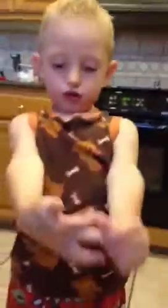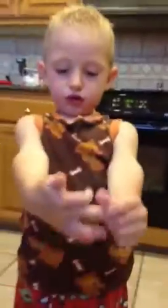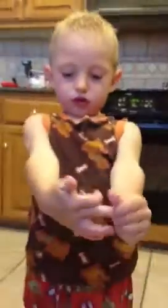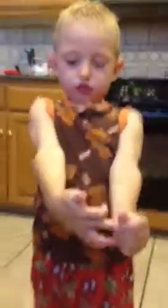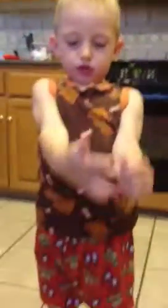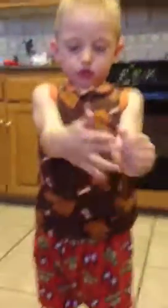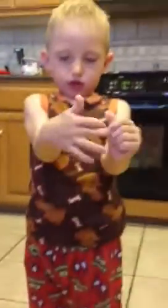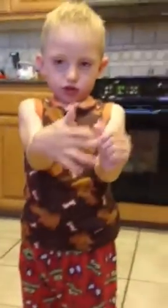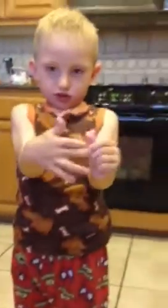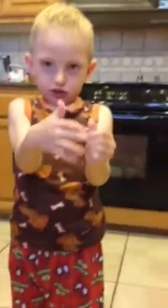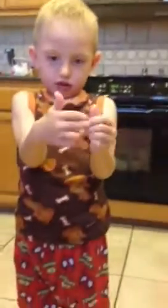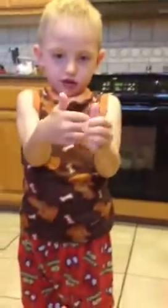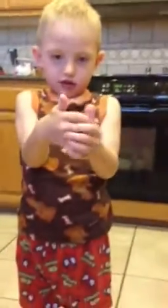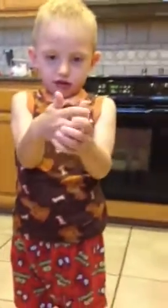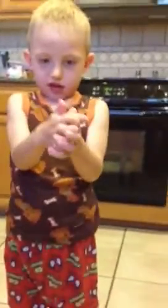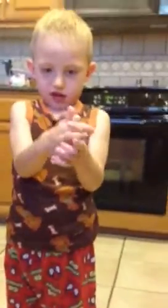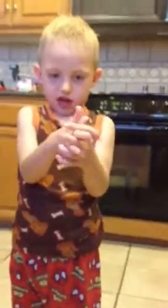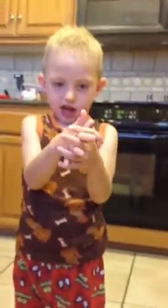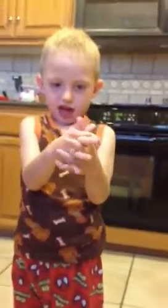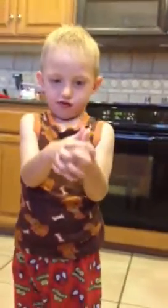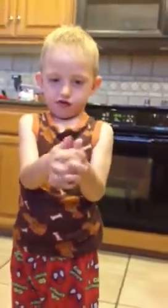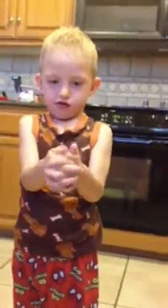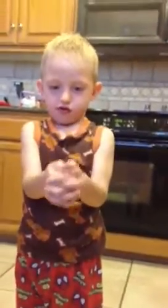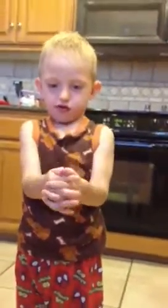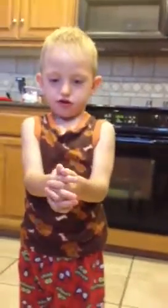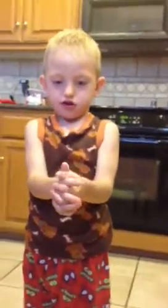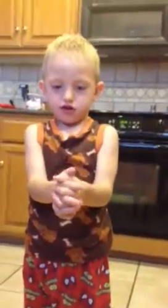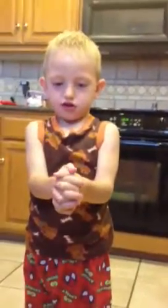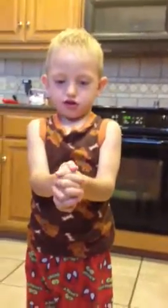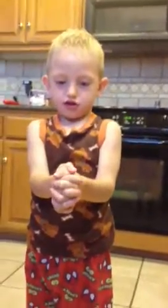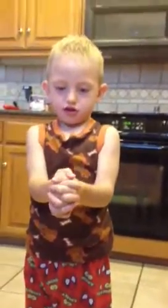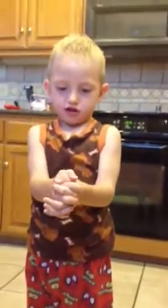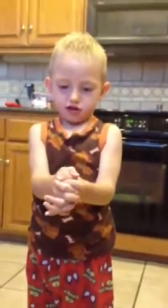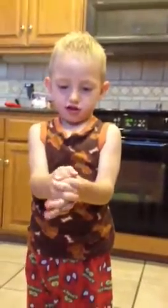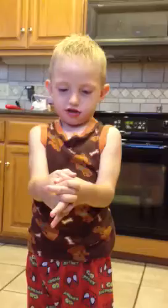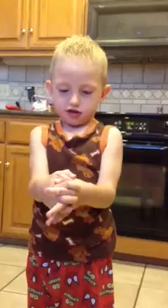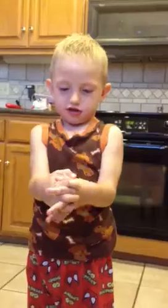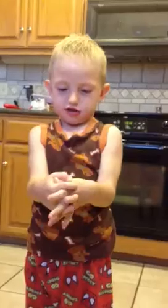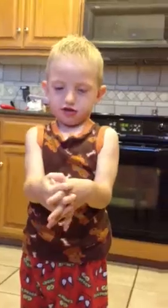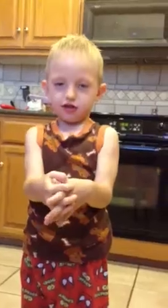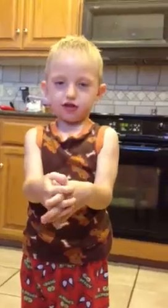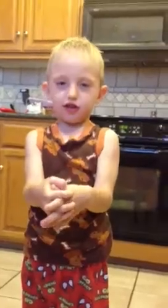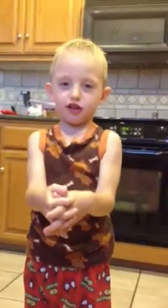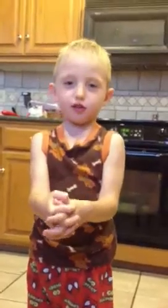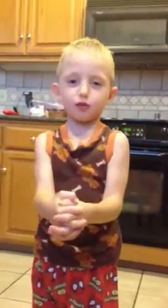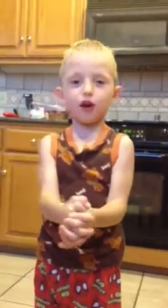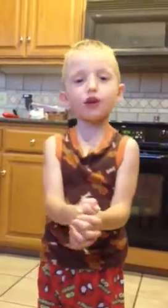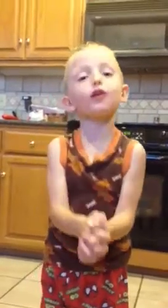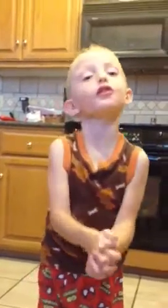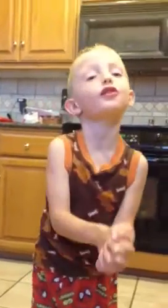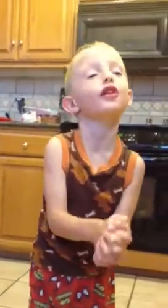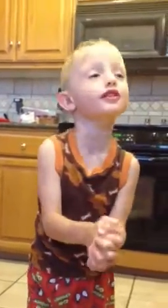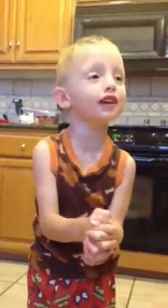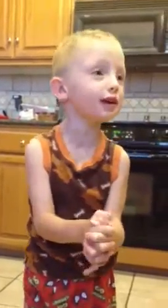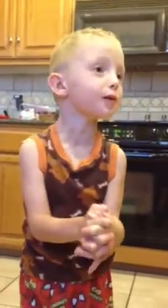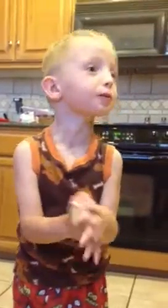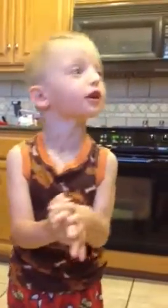are you doing? Are you showing me Jordan's belly again? Yes. Why are you not taking a